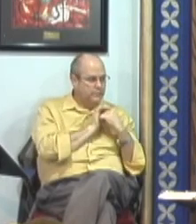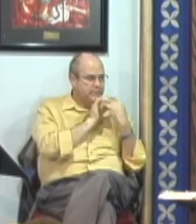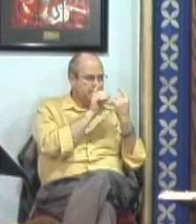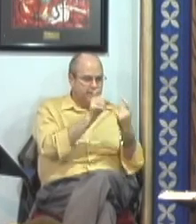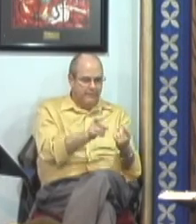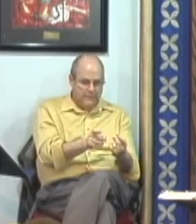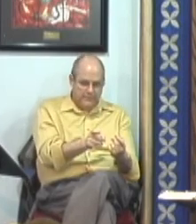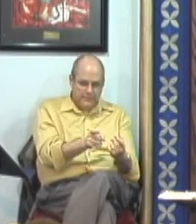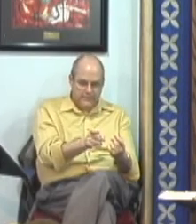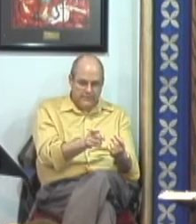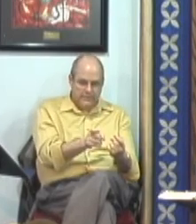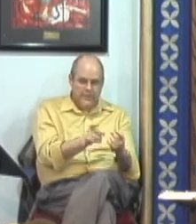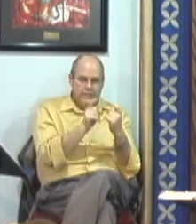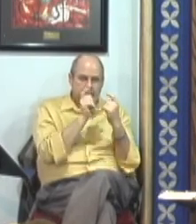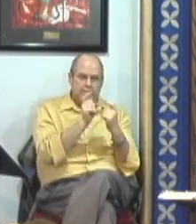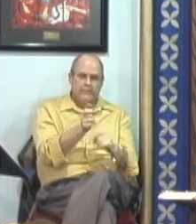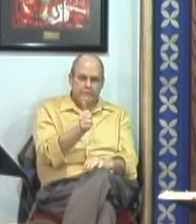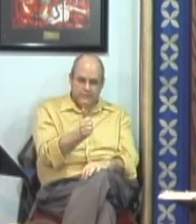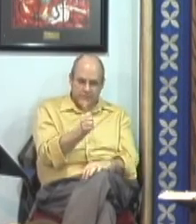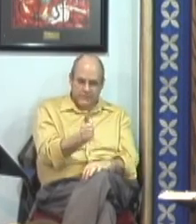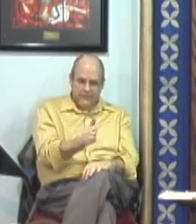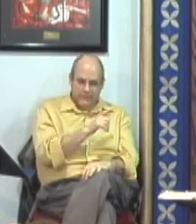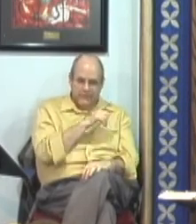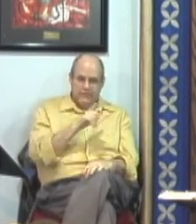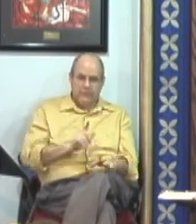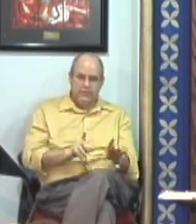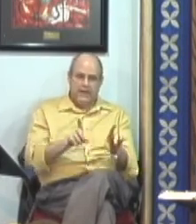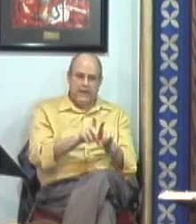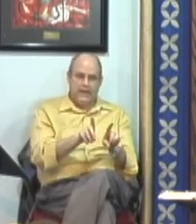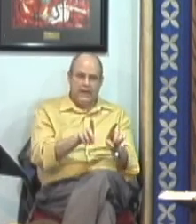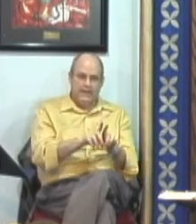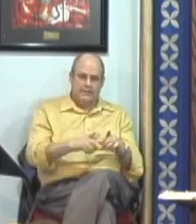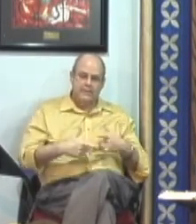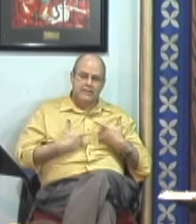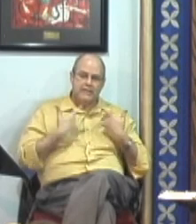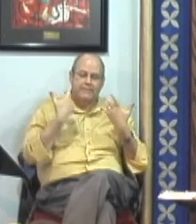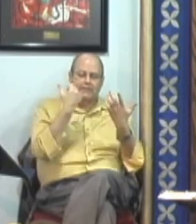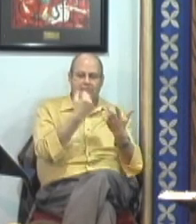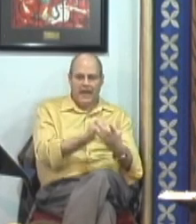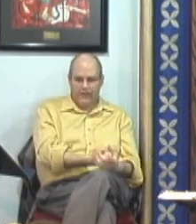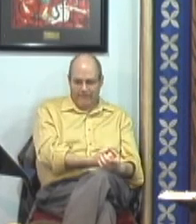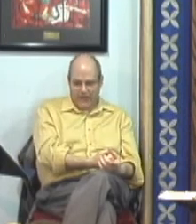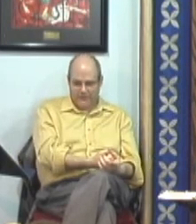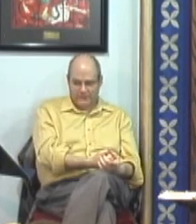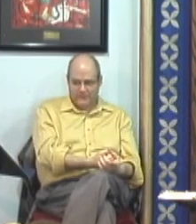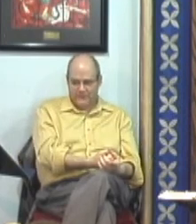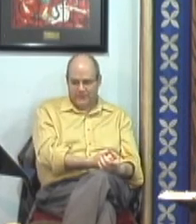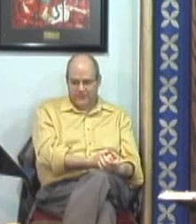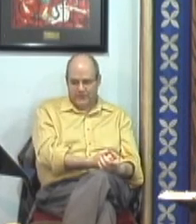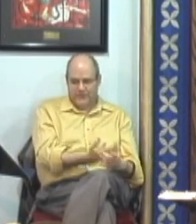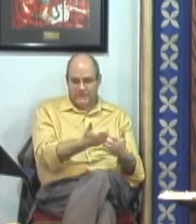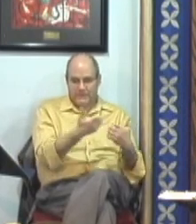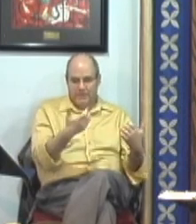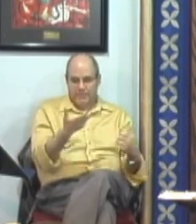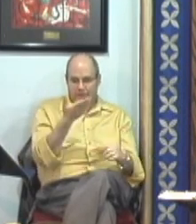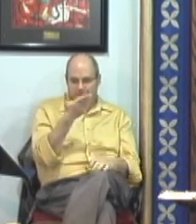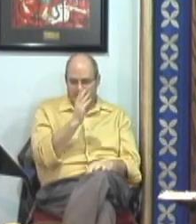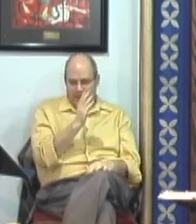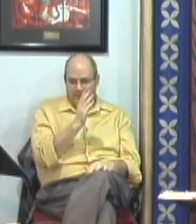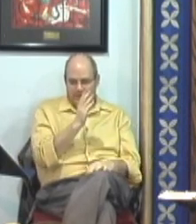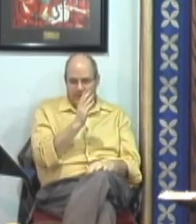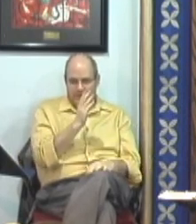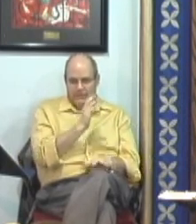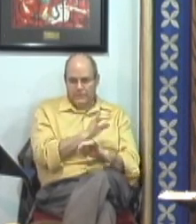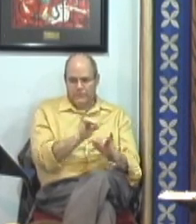giving. And giving yourself to the Lord as a living sacrifice set apart for God,